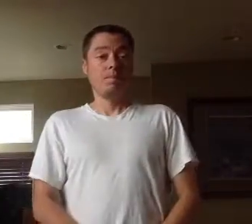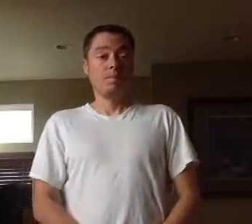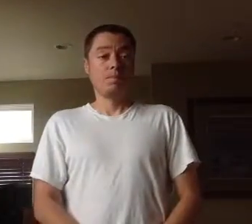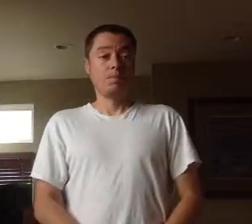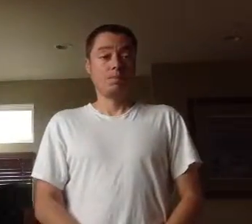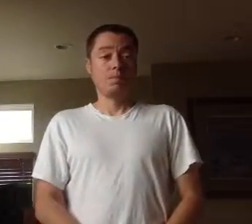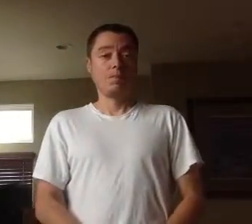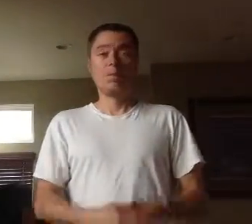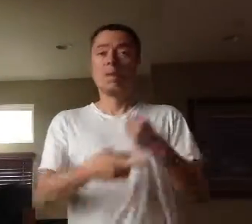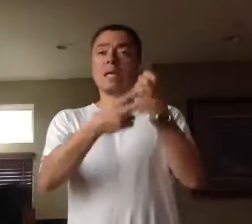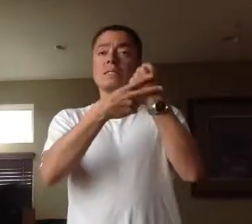Save.